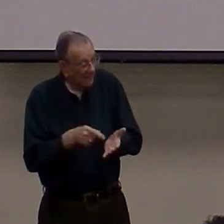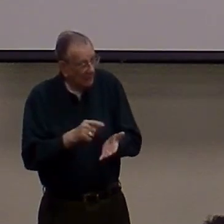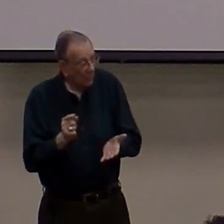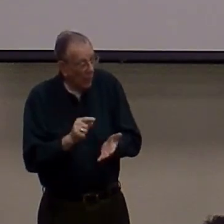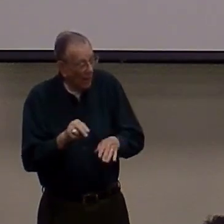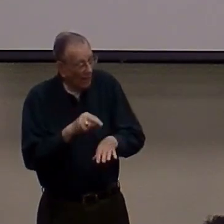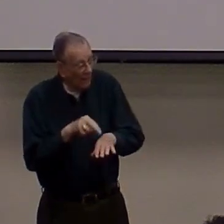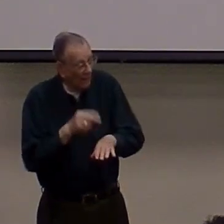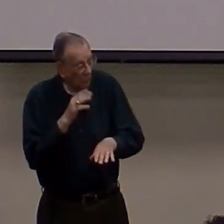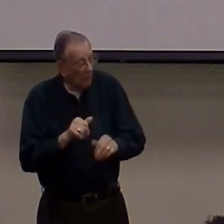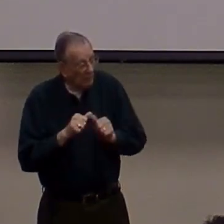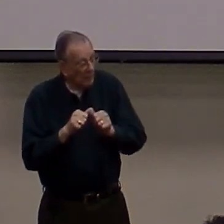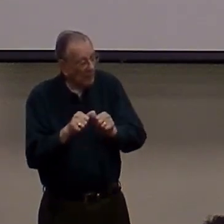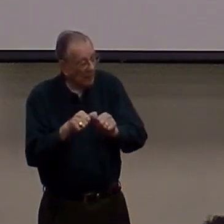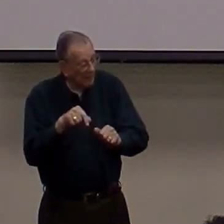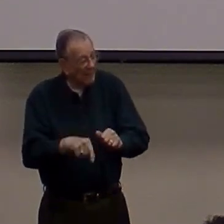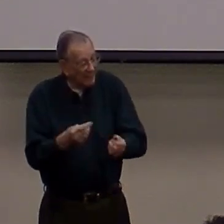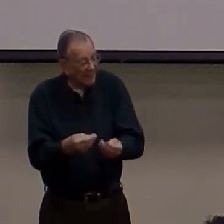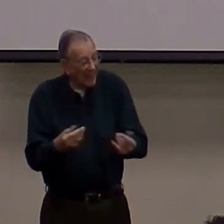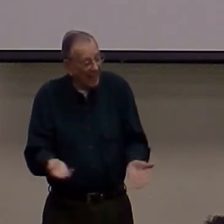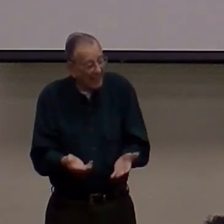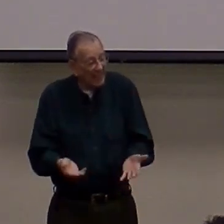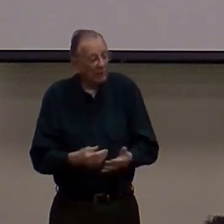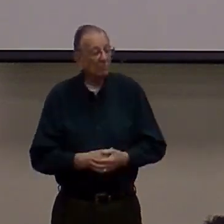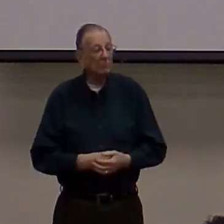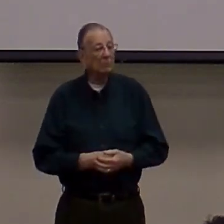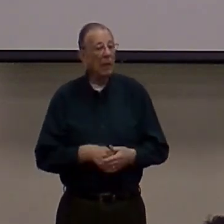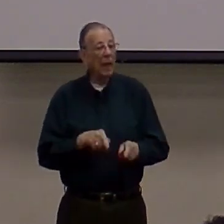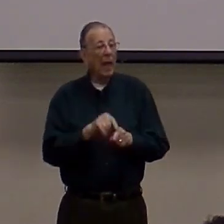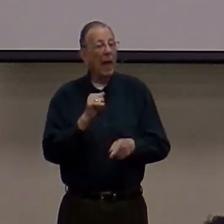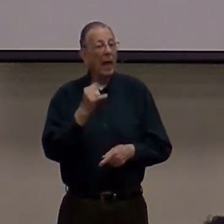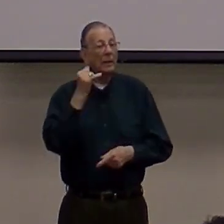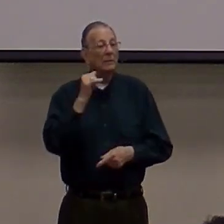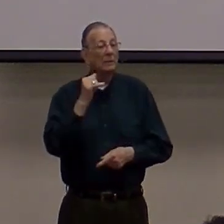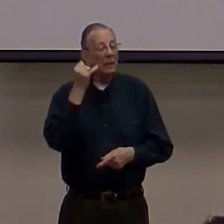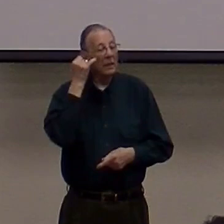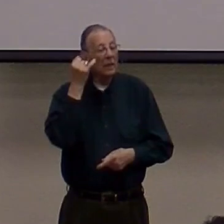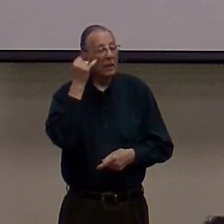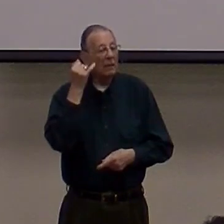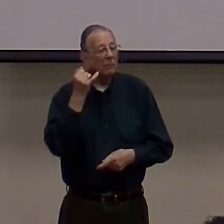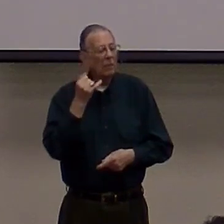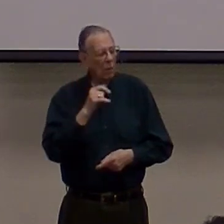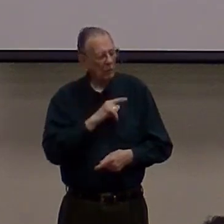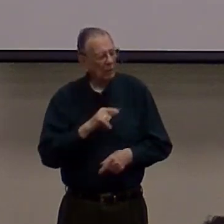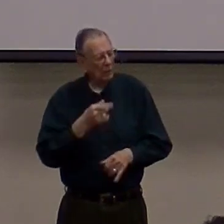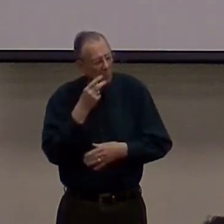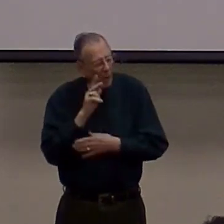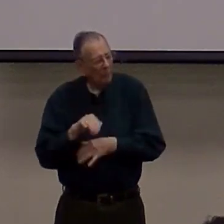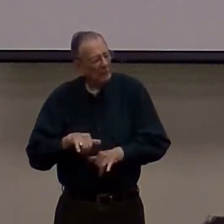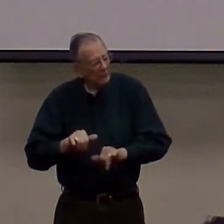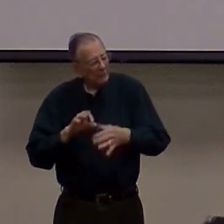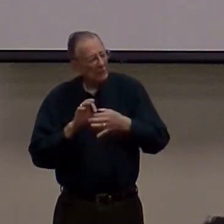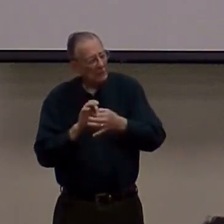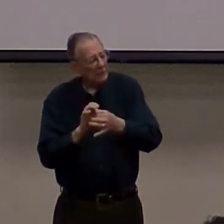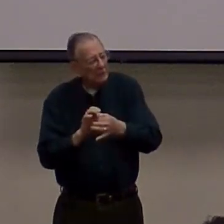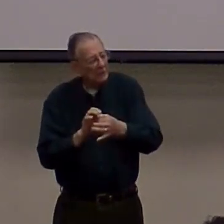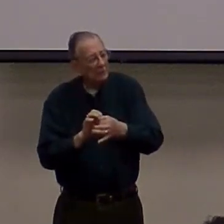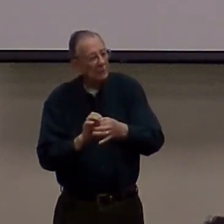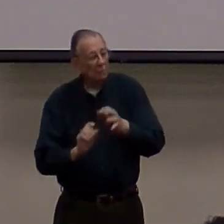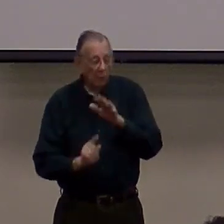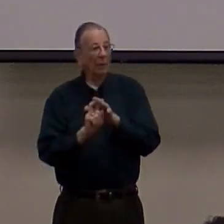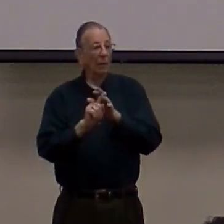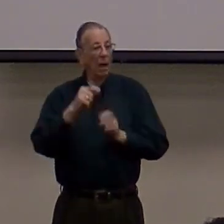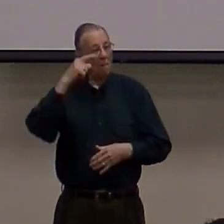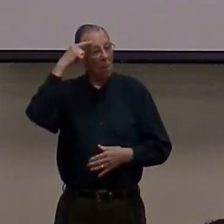where the nation will be. This will be the land. It's as if the Lord is saying, promise is still intact. And then Moses,